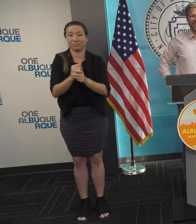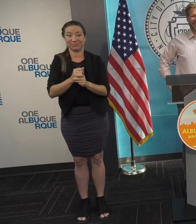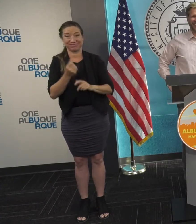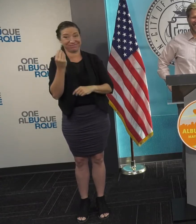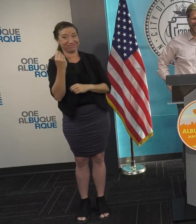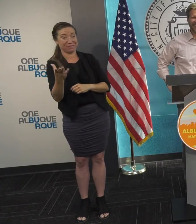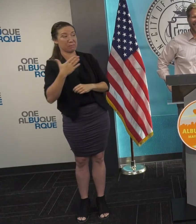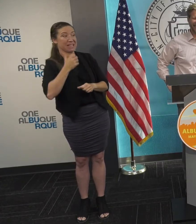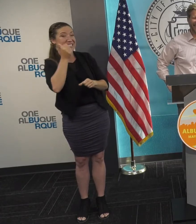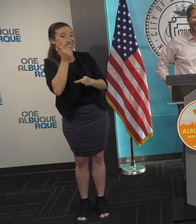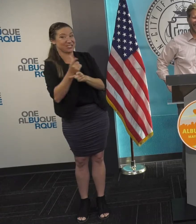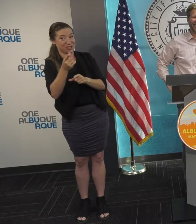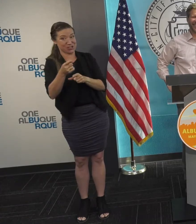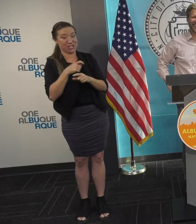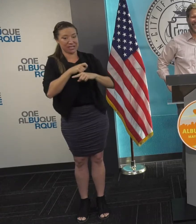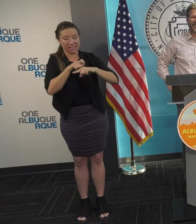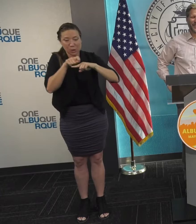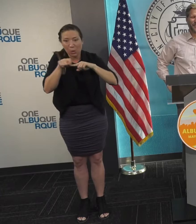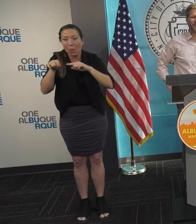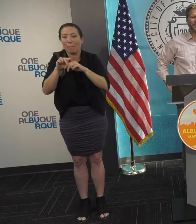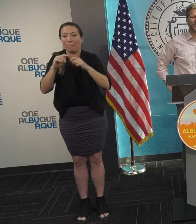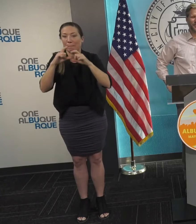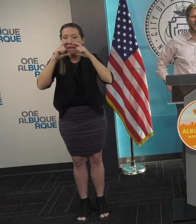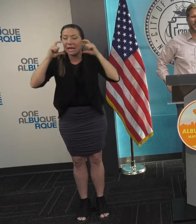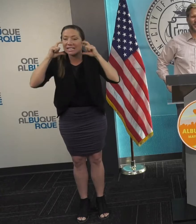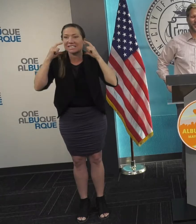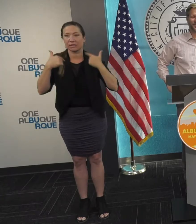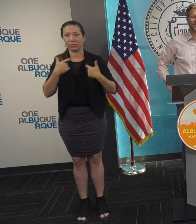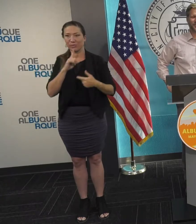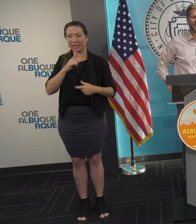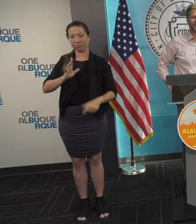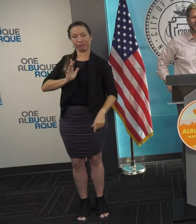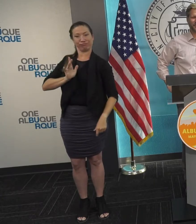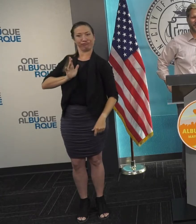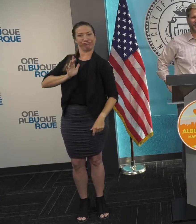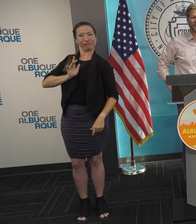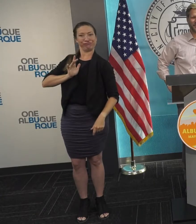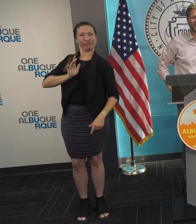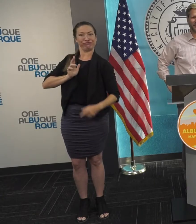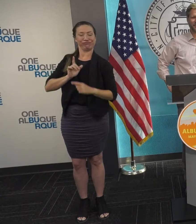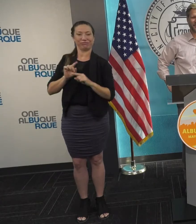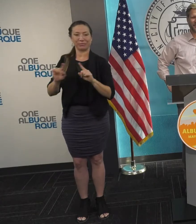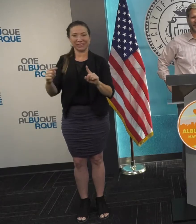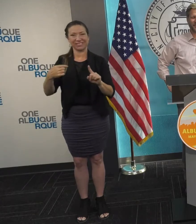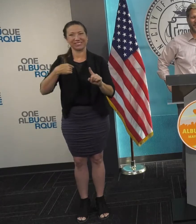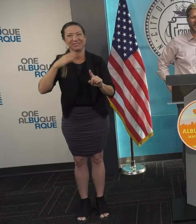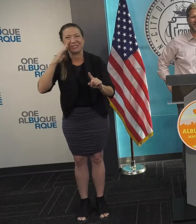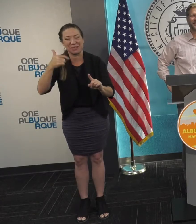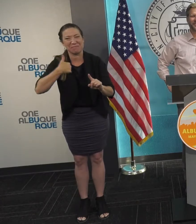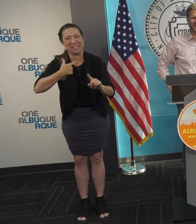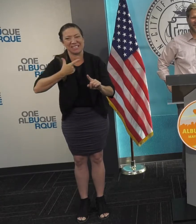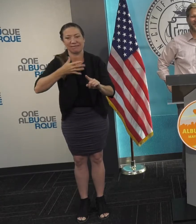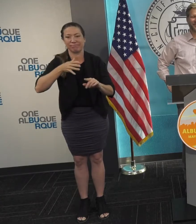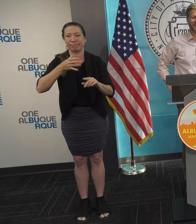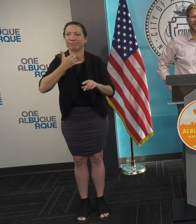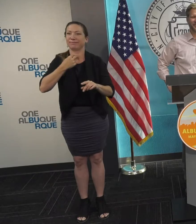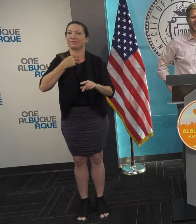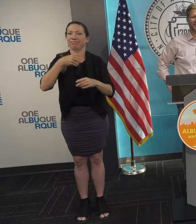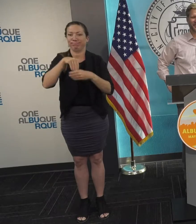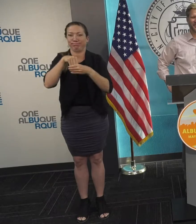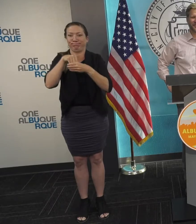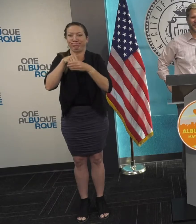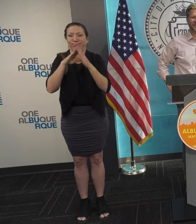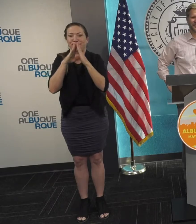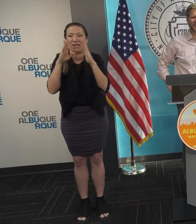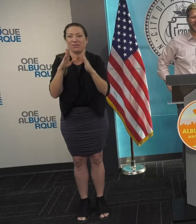stylish masks that we wear when we go out, although I'm in for at least another week since I'm